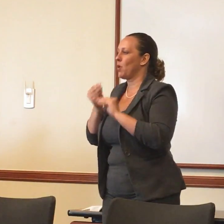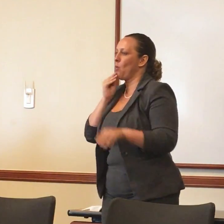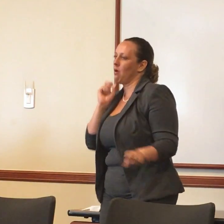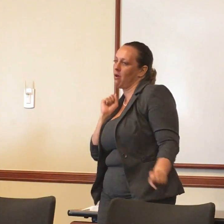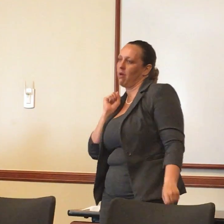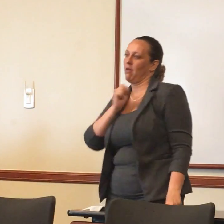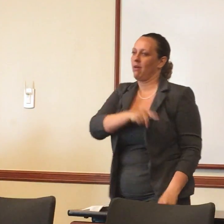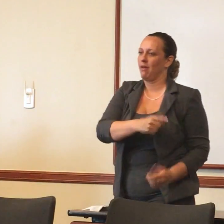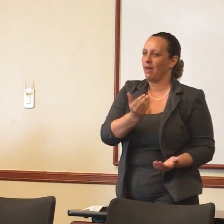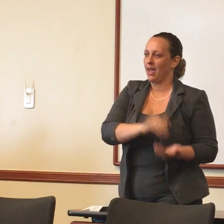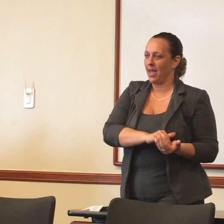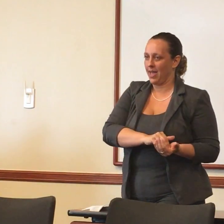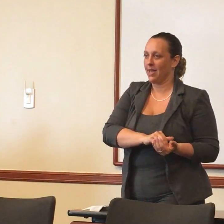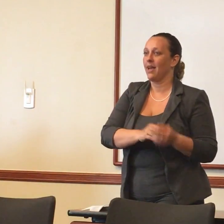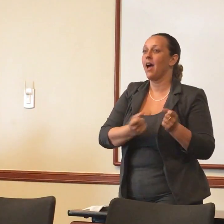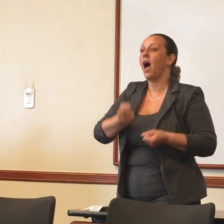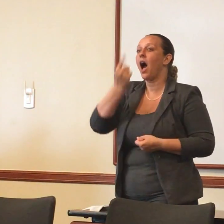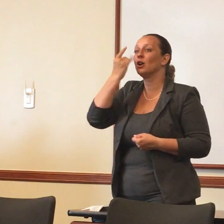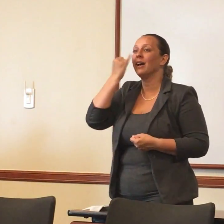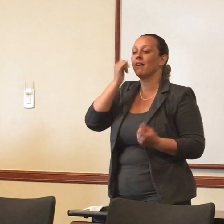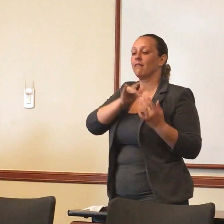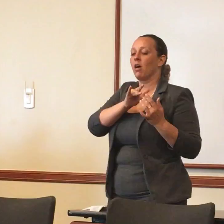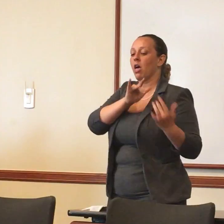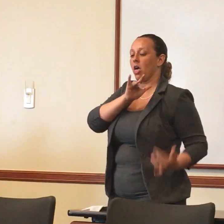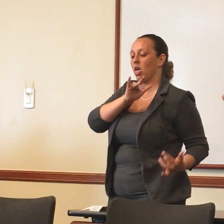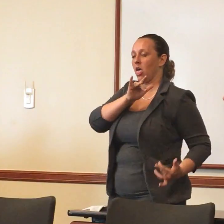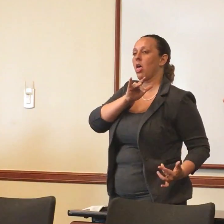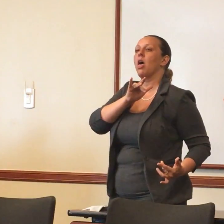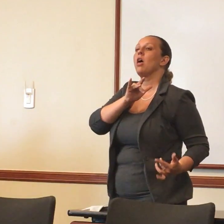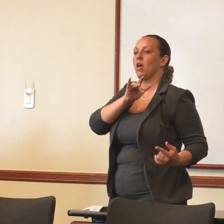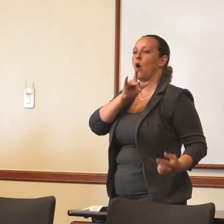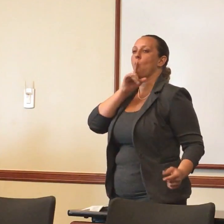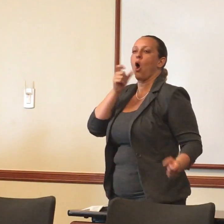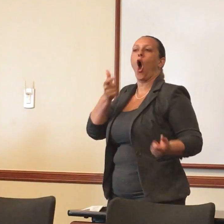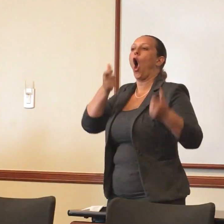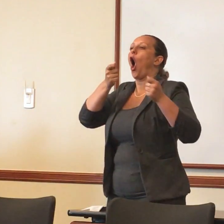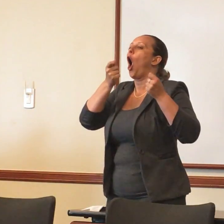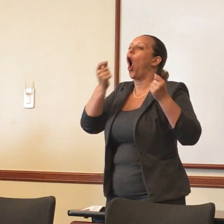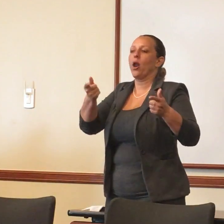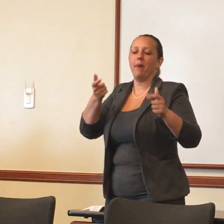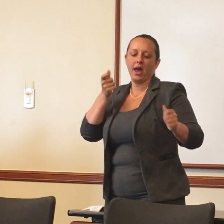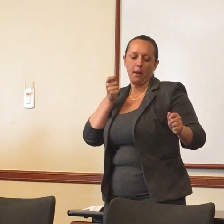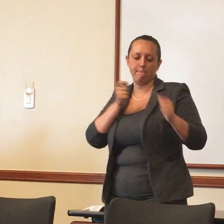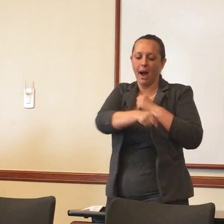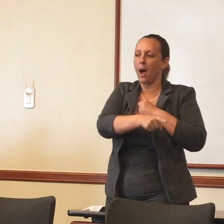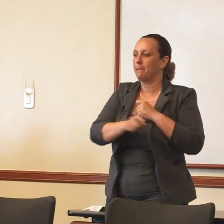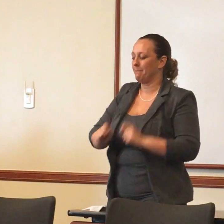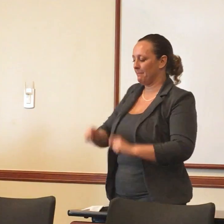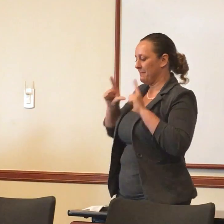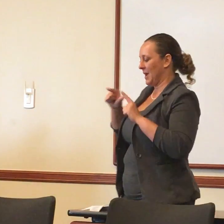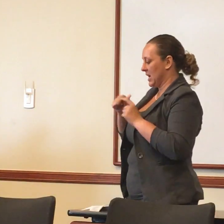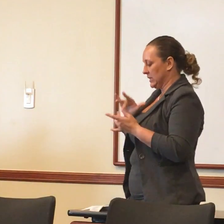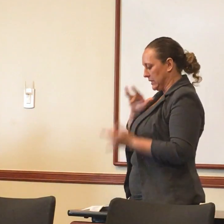And the only way you will see if the call does drop, you will get a message on your phone saying the call taker has disconnected. So you'll know if you still have